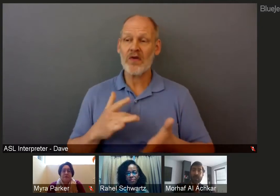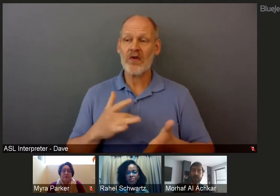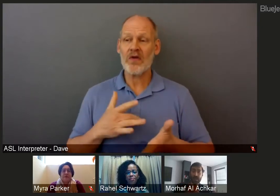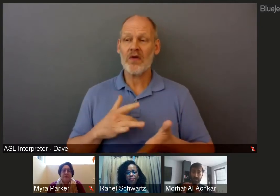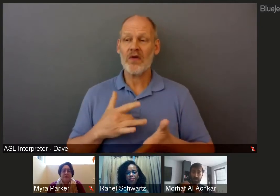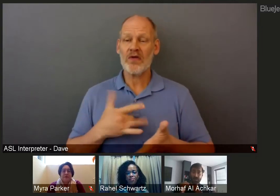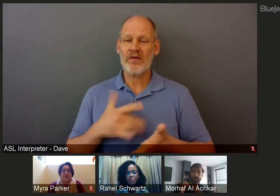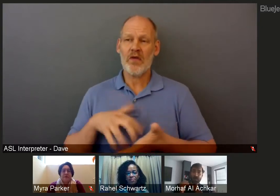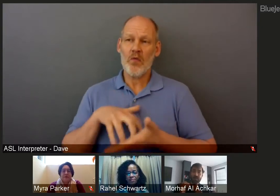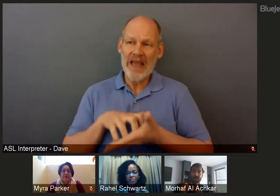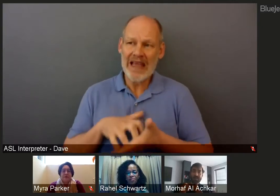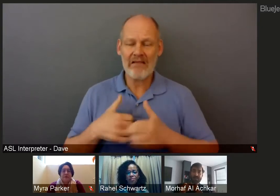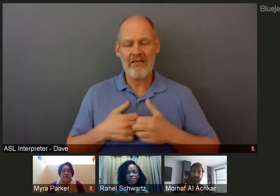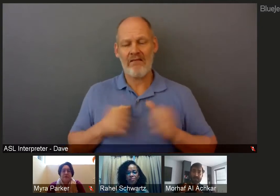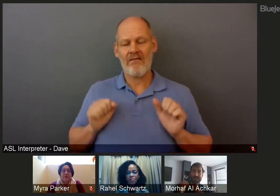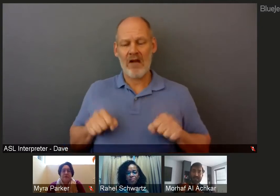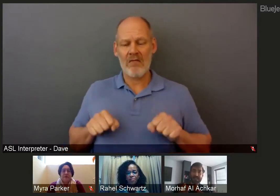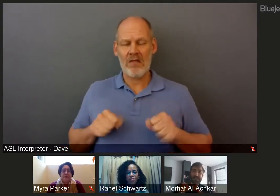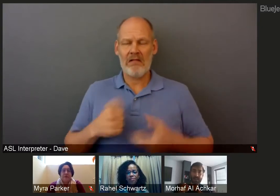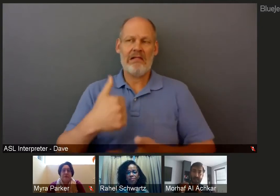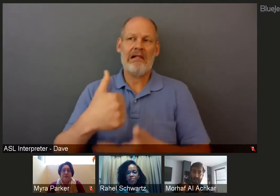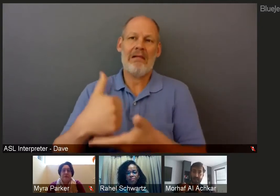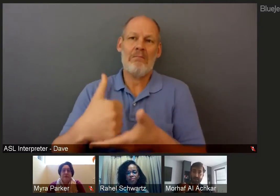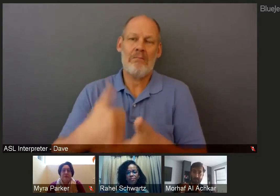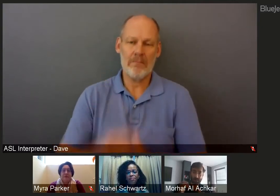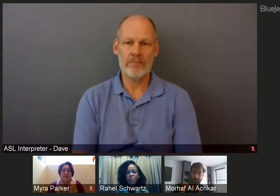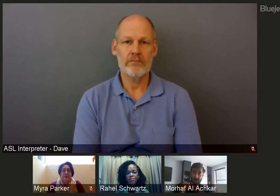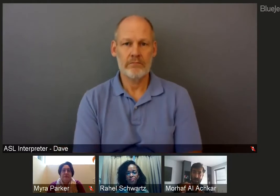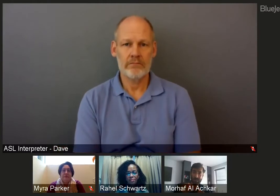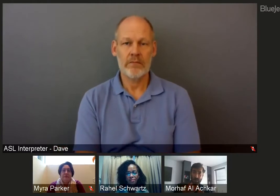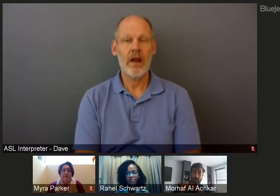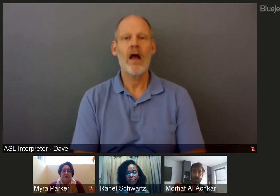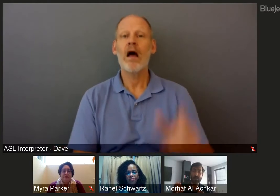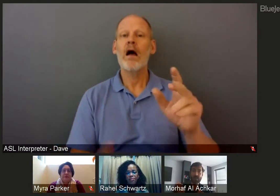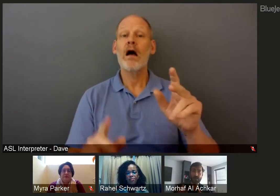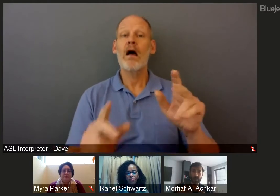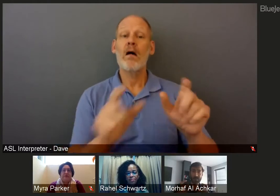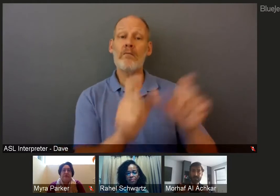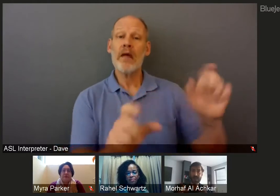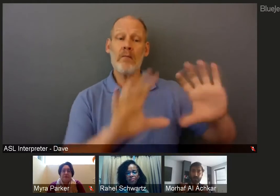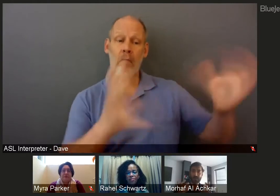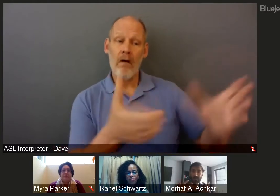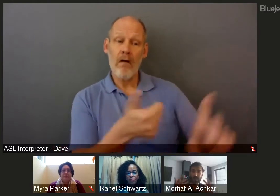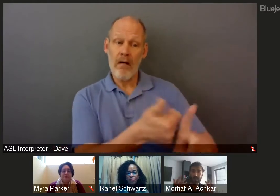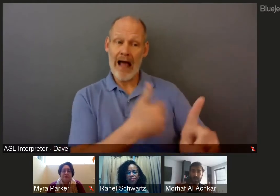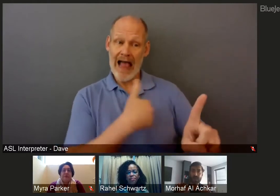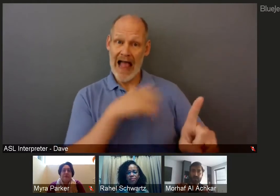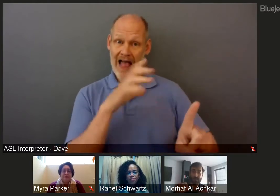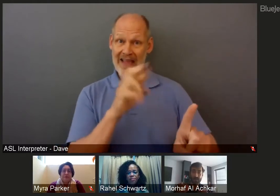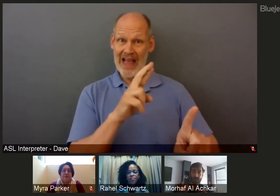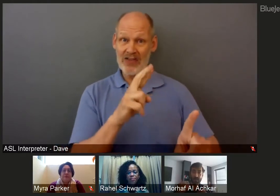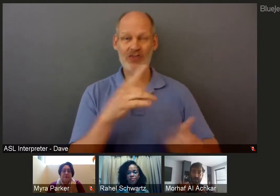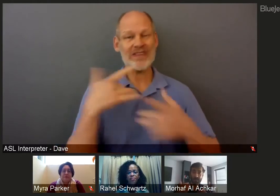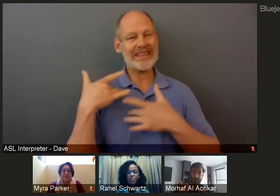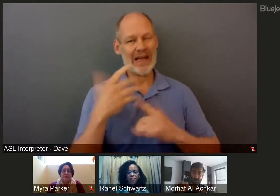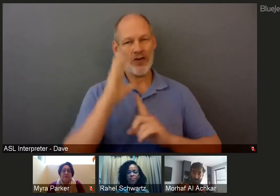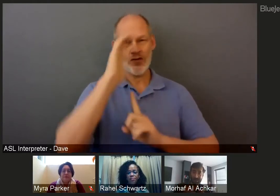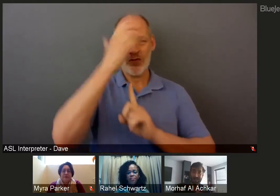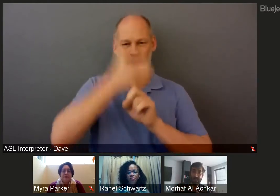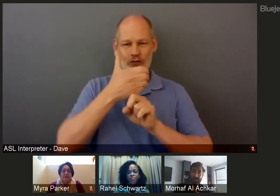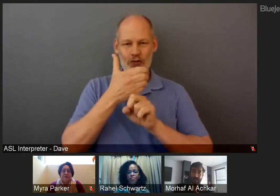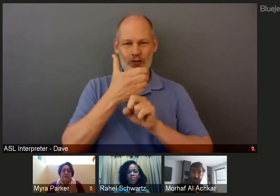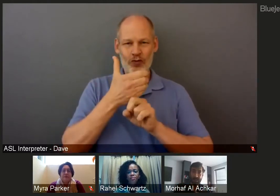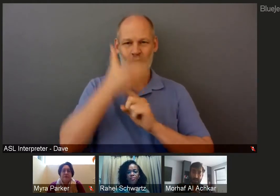help. People with cancer need that help. People with cancer who walk around with a smile, with strength, they're putting effort